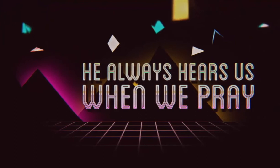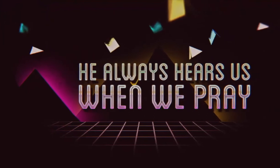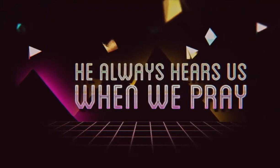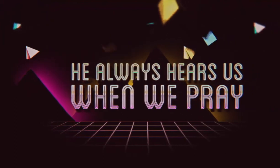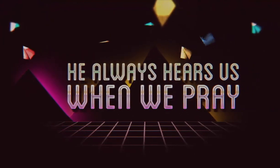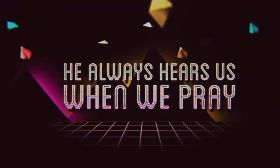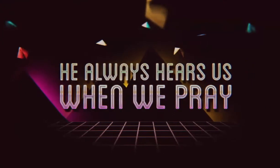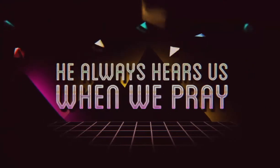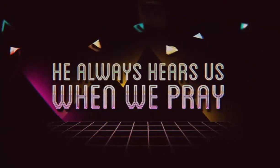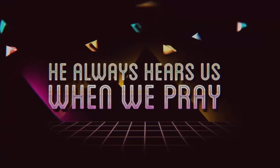us when we pray.